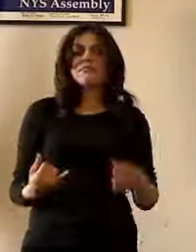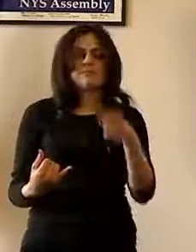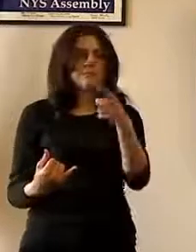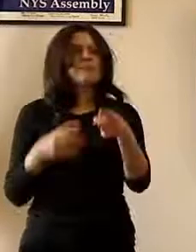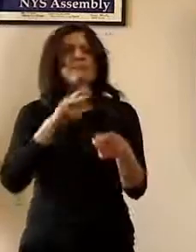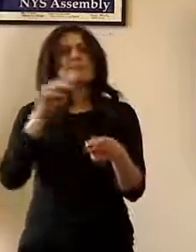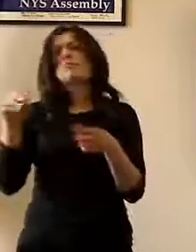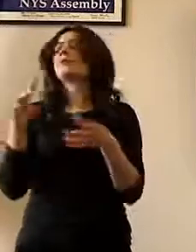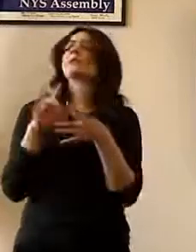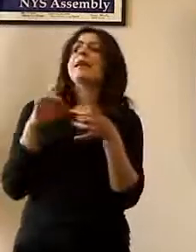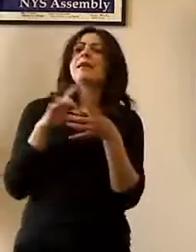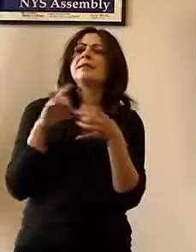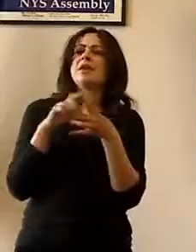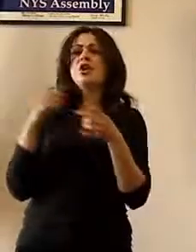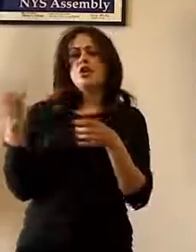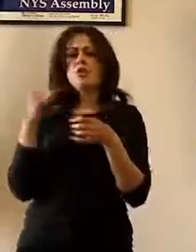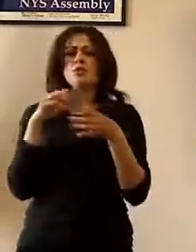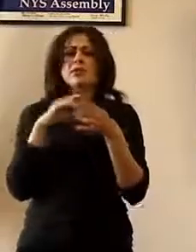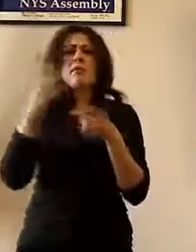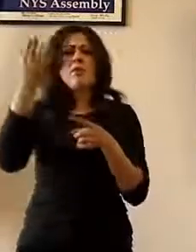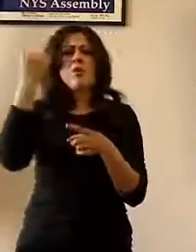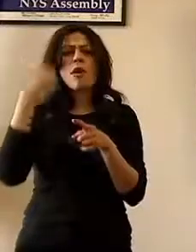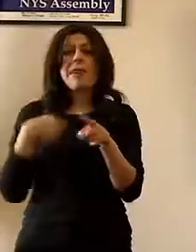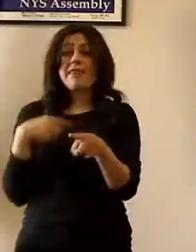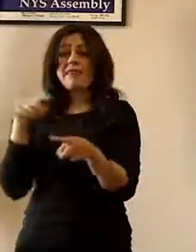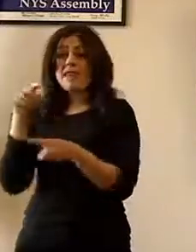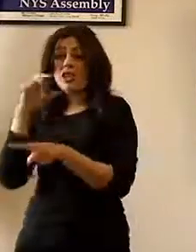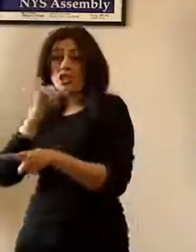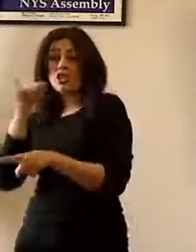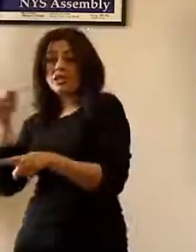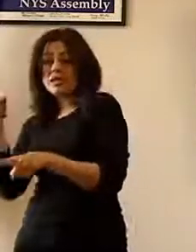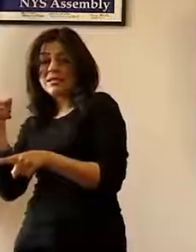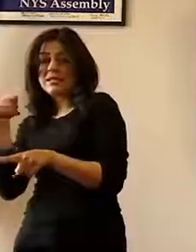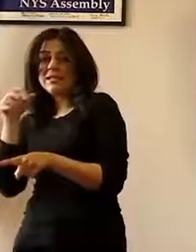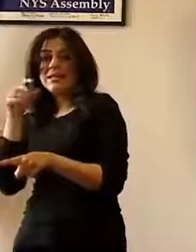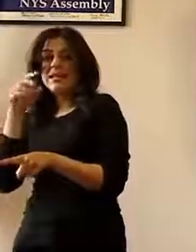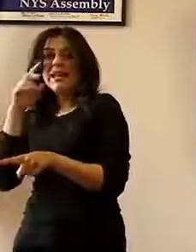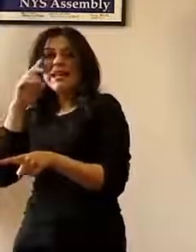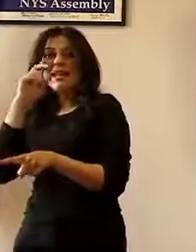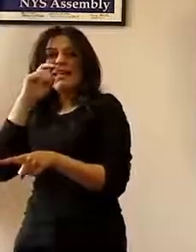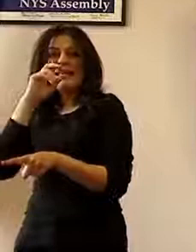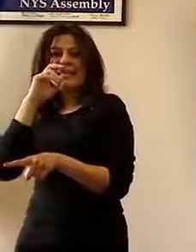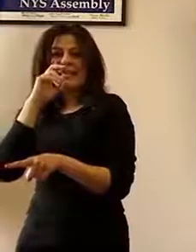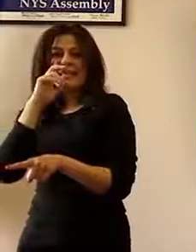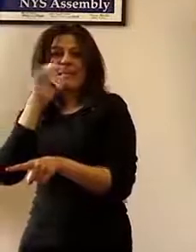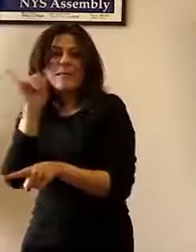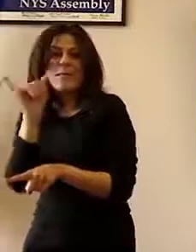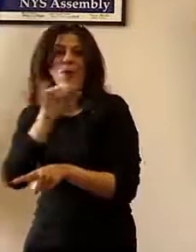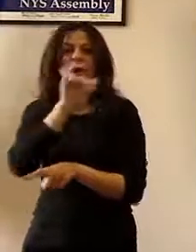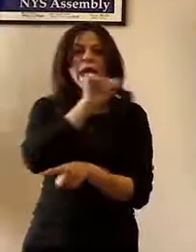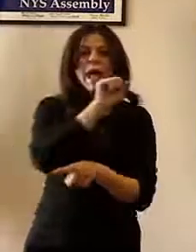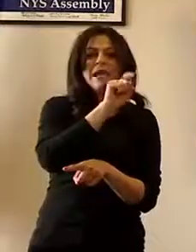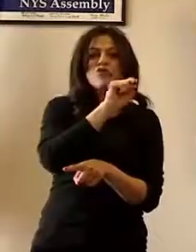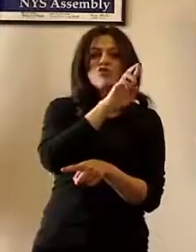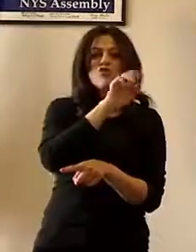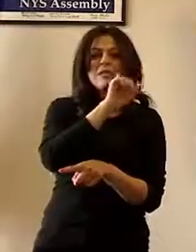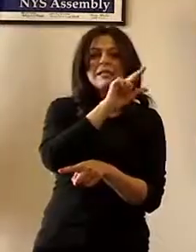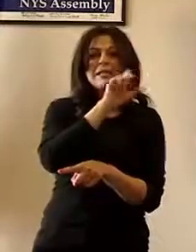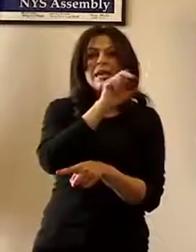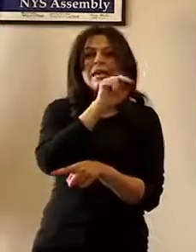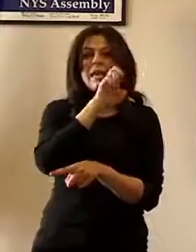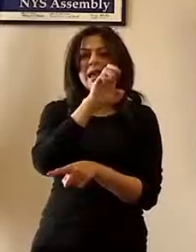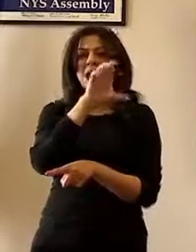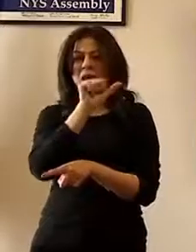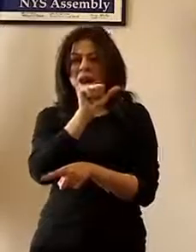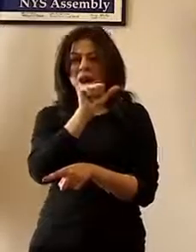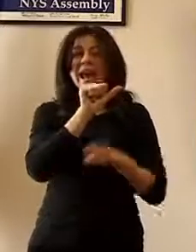answer, but this is a similar vaccine vehicle, if you will, to the AstraZeneca